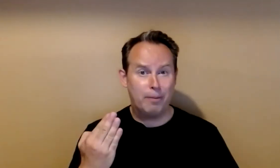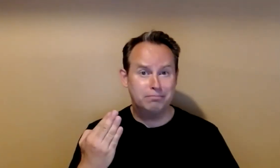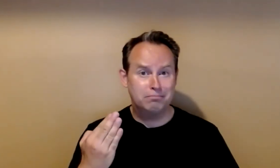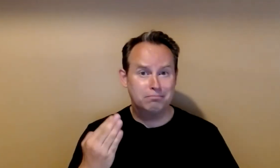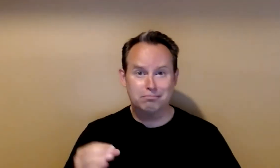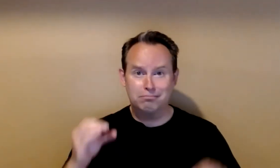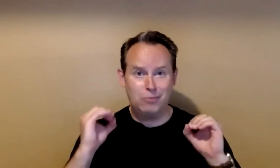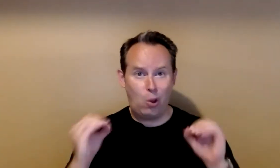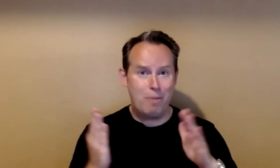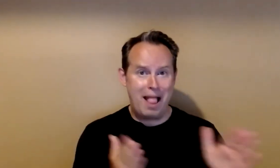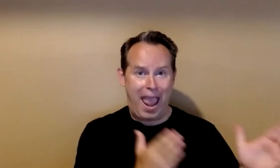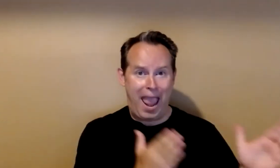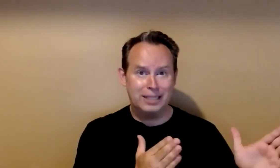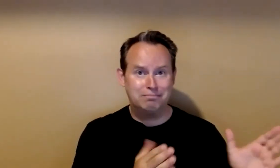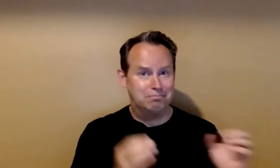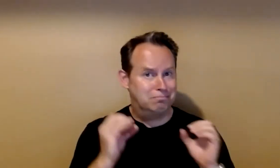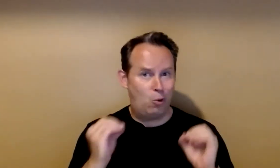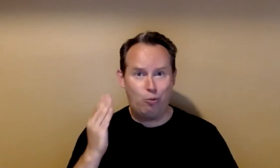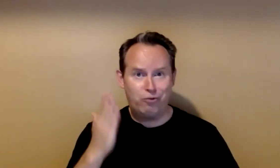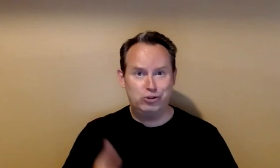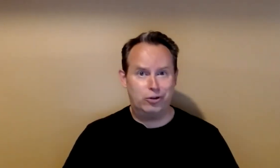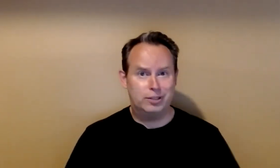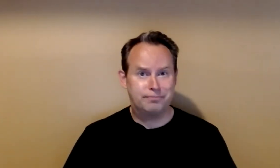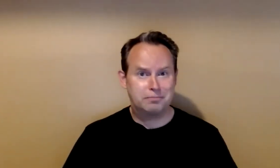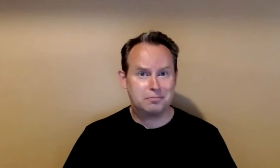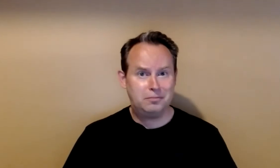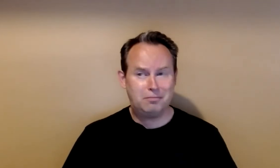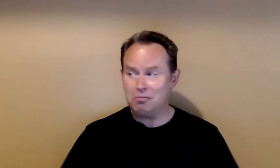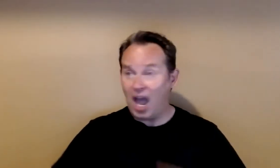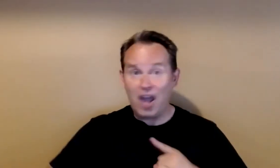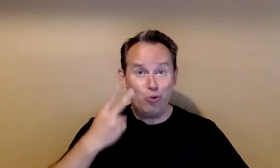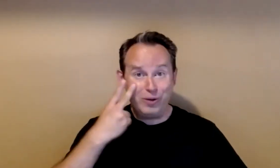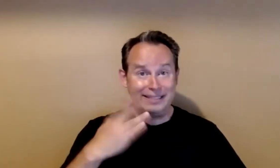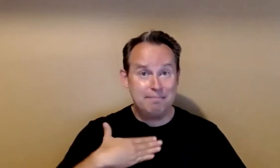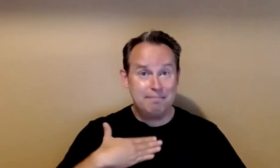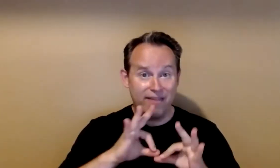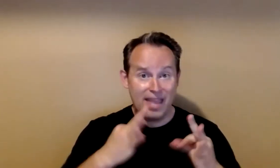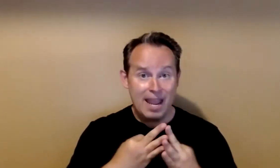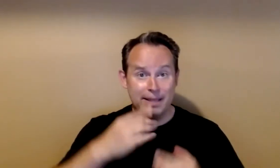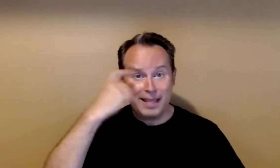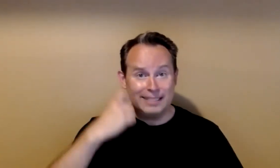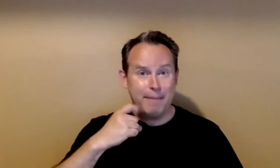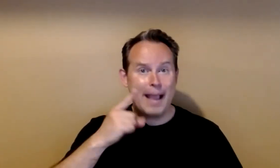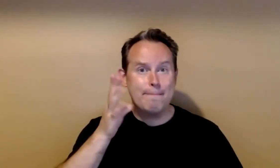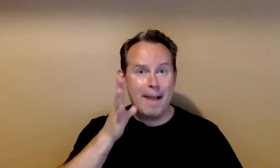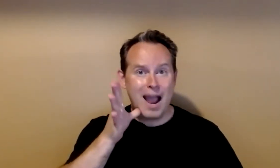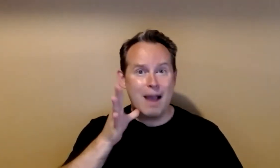No job, no plan, no future. I couldn't see my